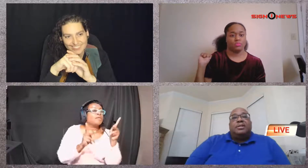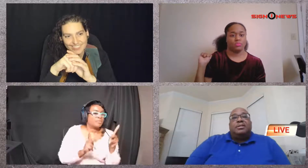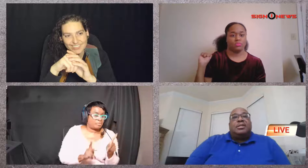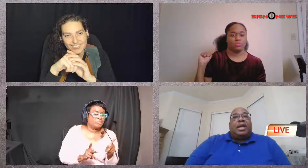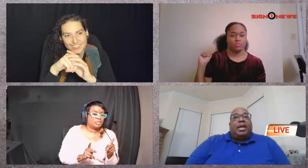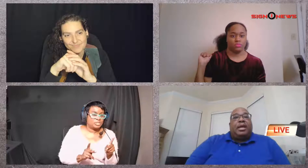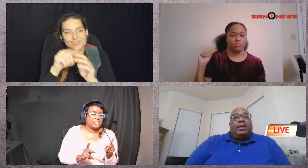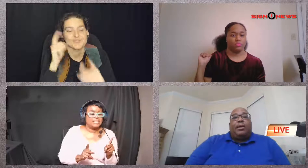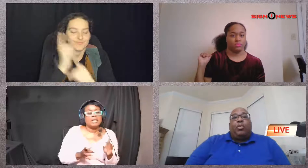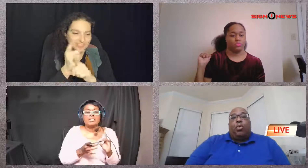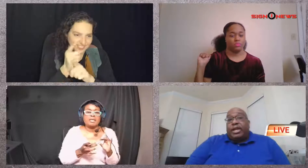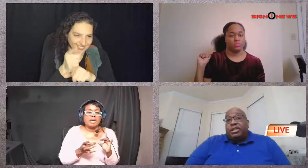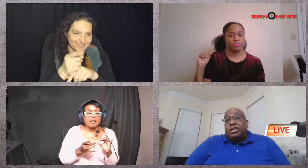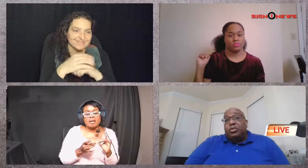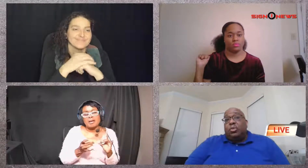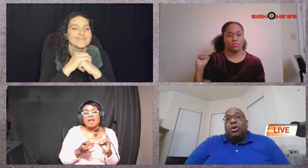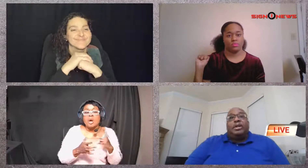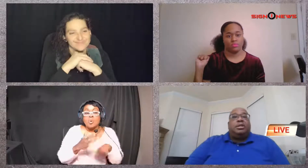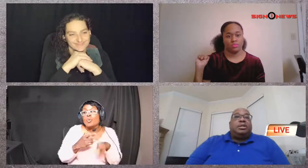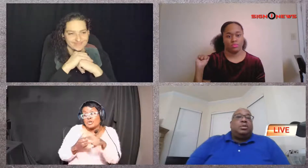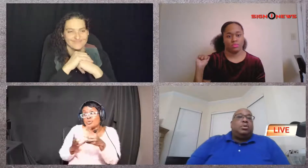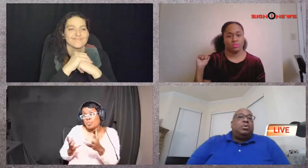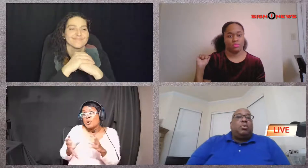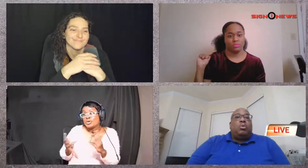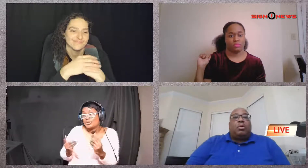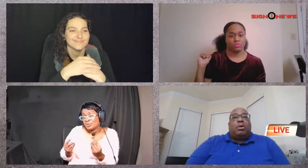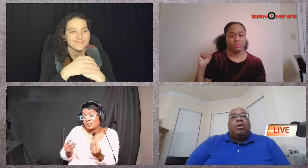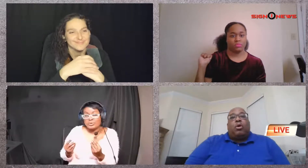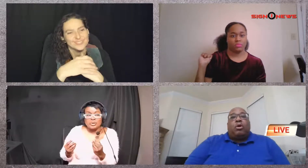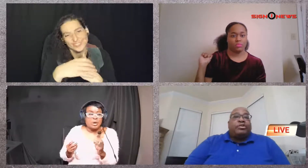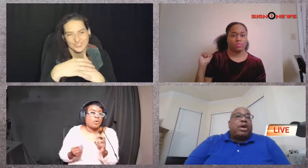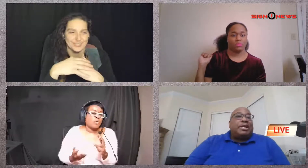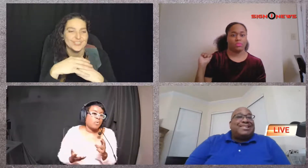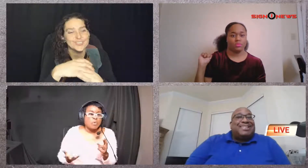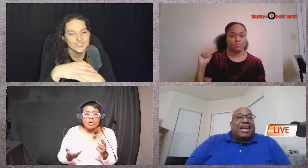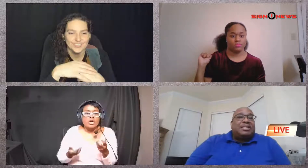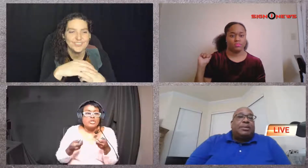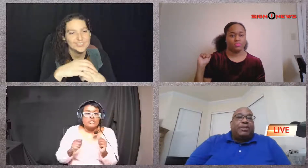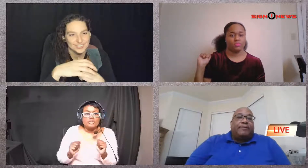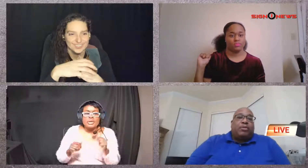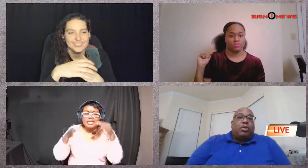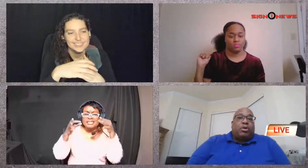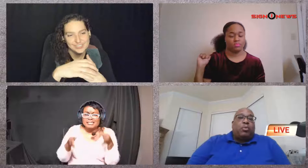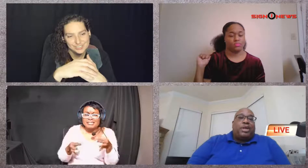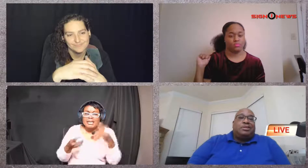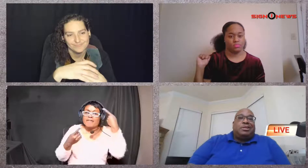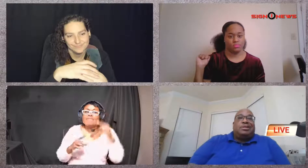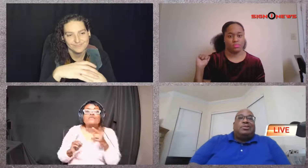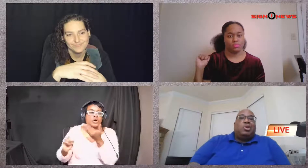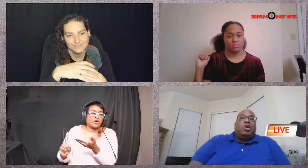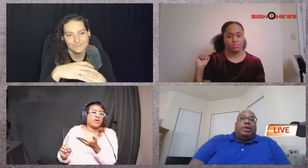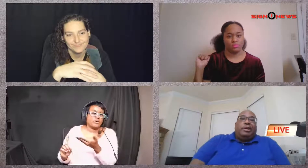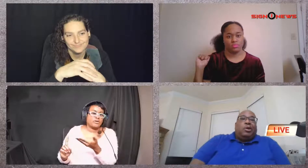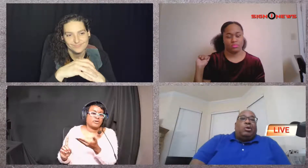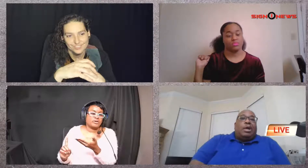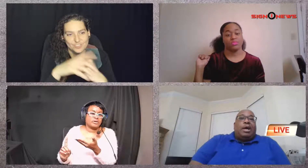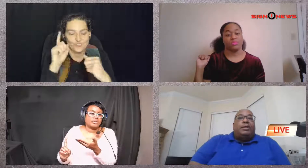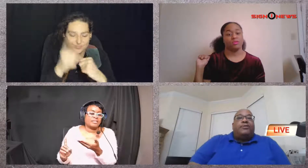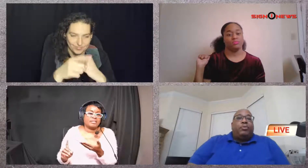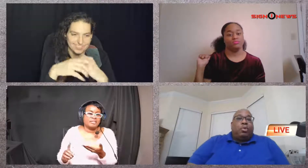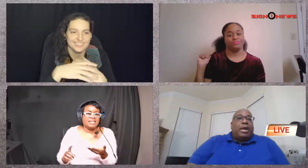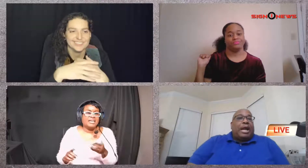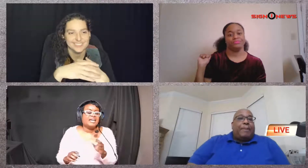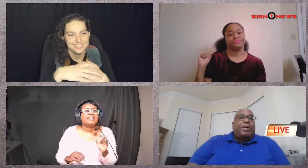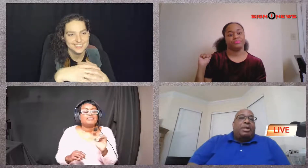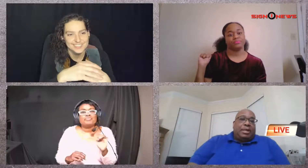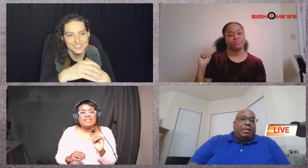else say what she wanted to do or try to decide something for her, which is kind